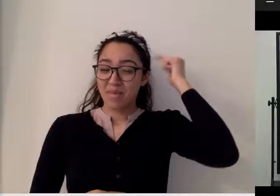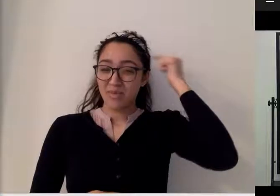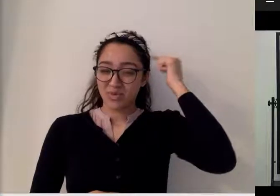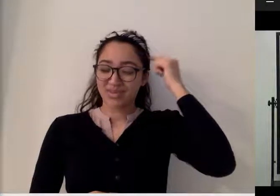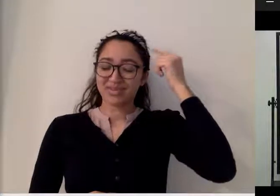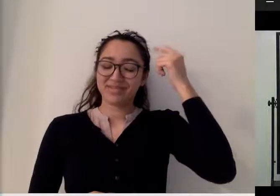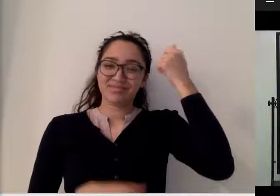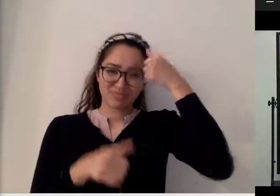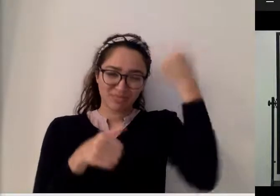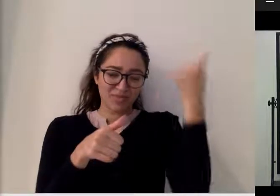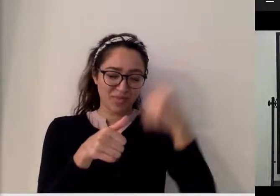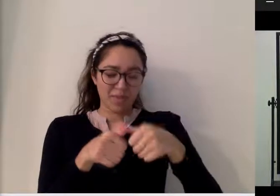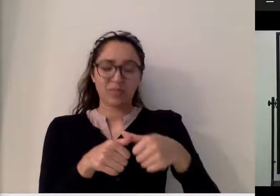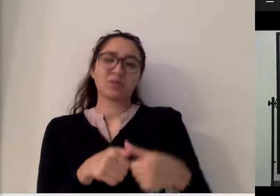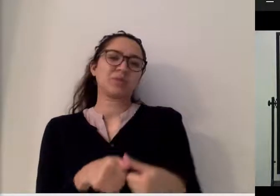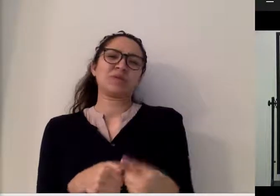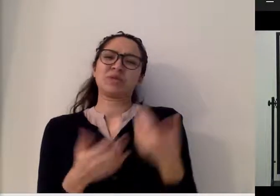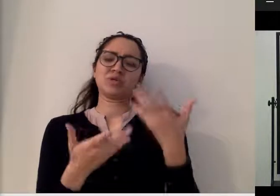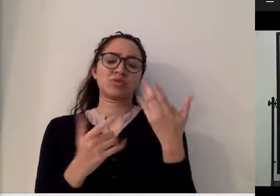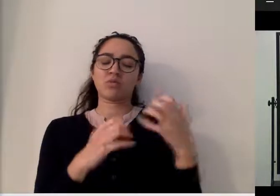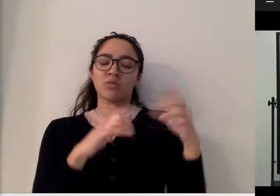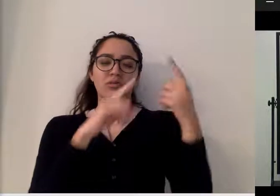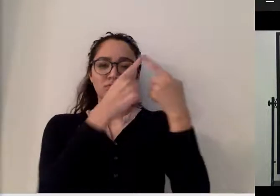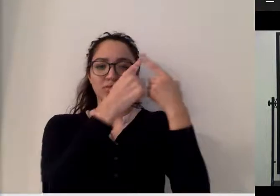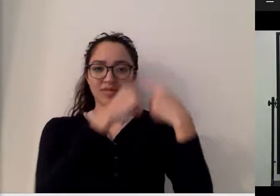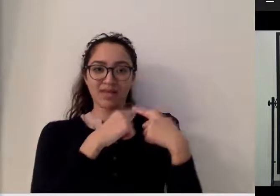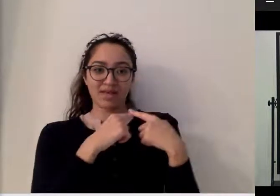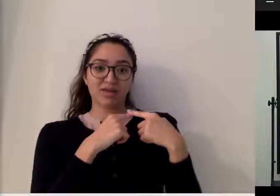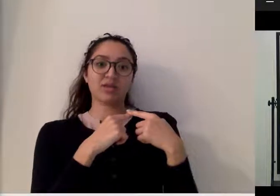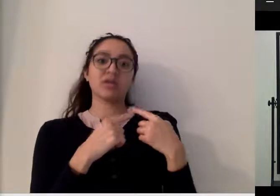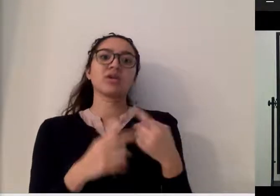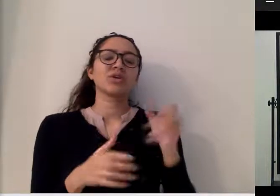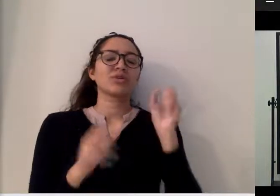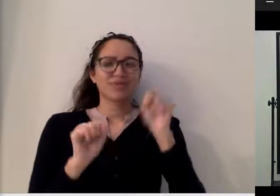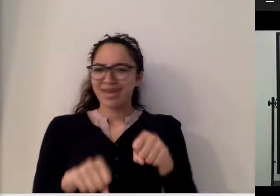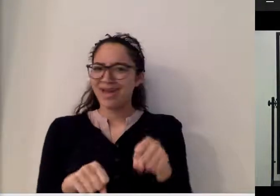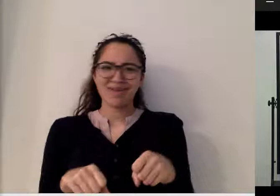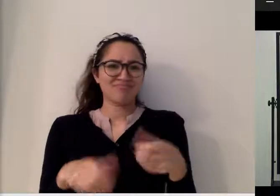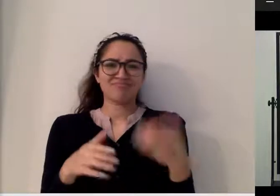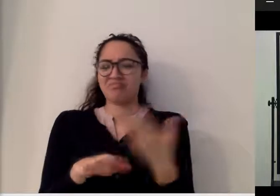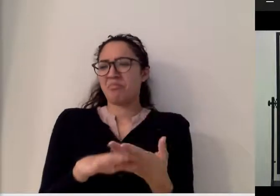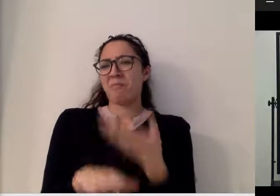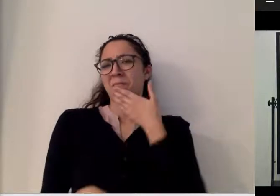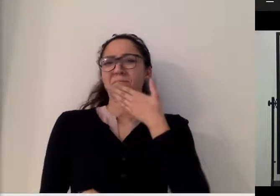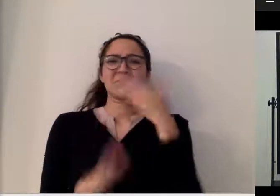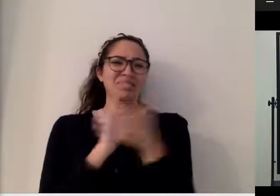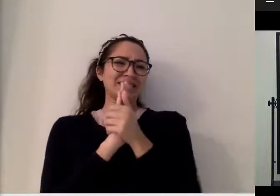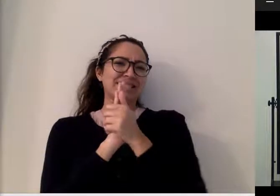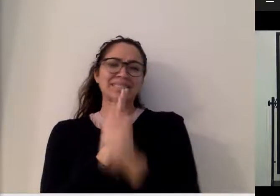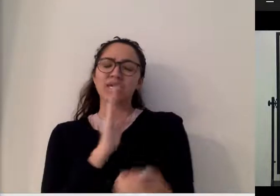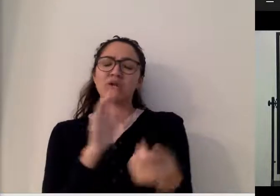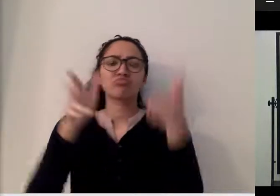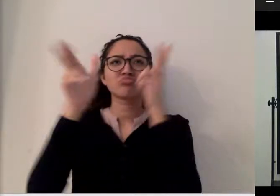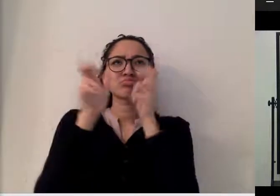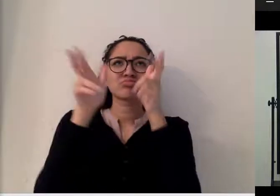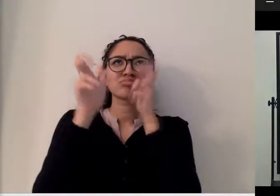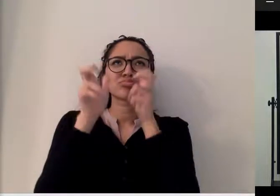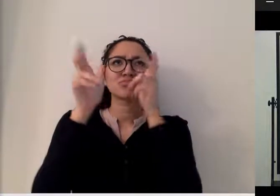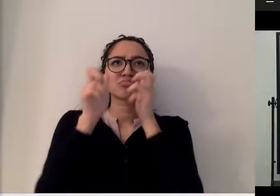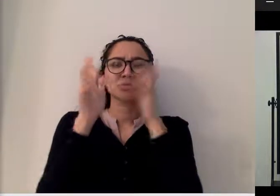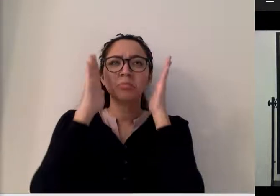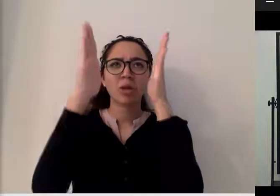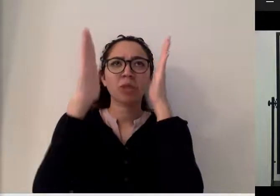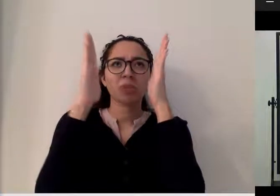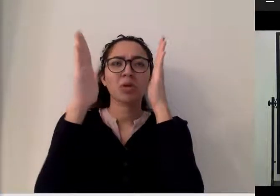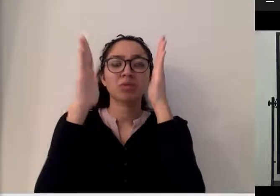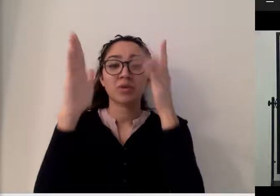fantastic listener and you could concentrate really well on the teacher, but unless you have an amazing ability to remember that, 2 or 3